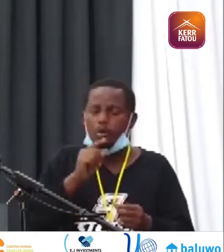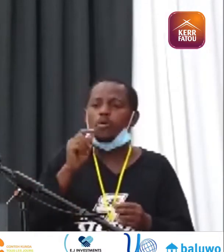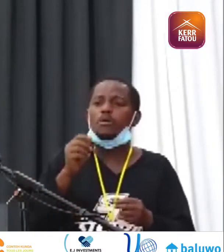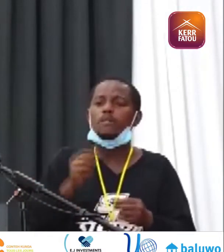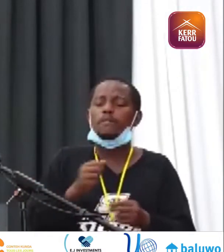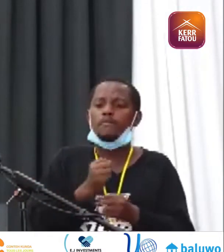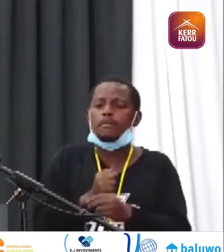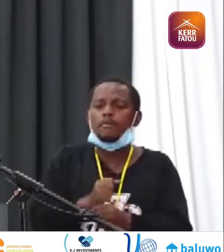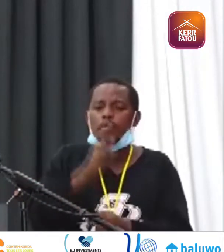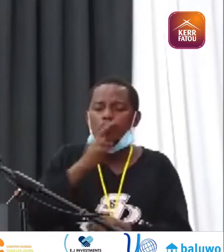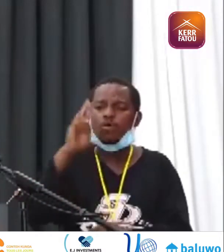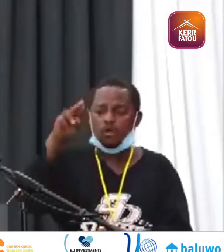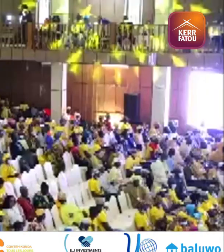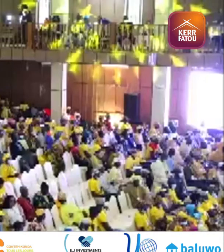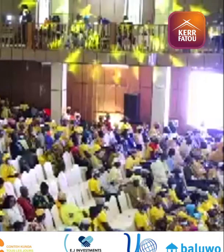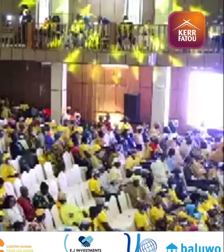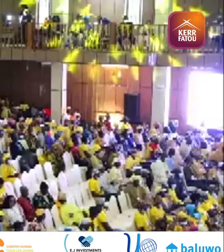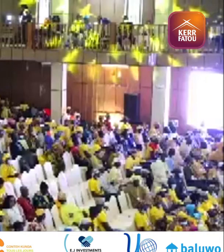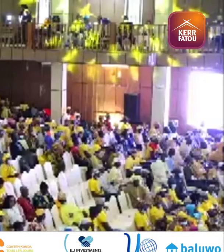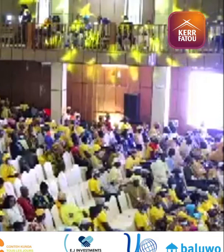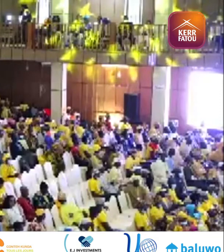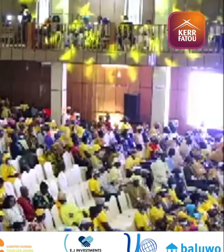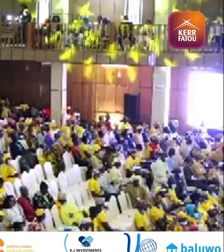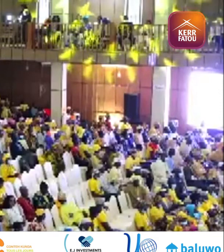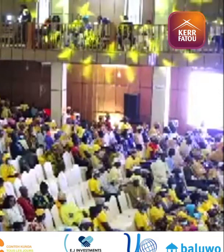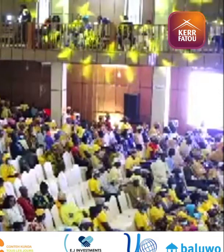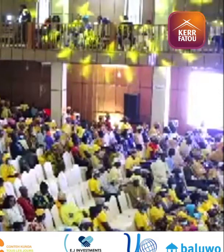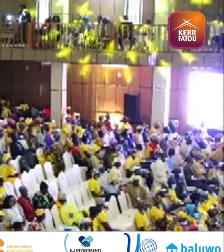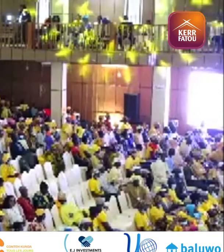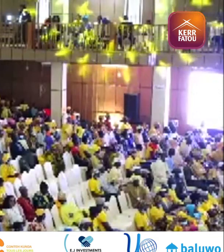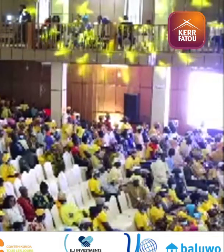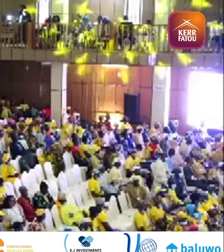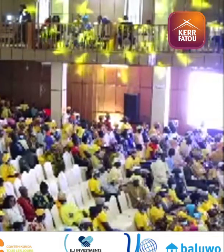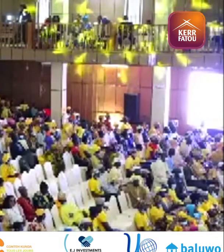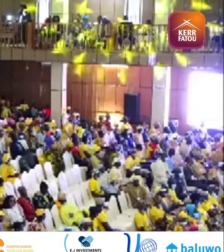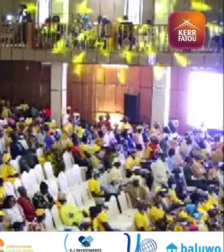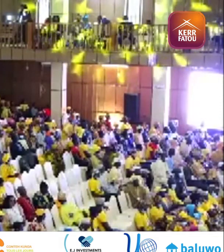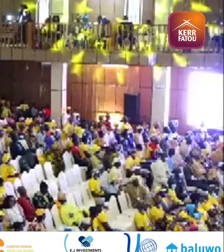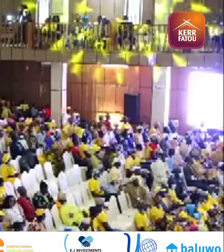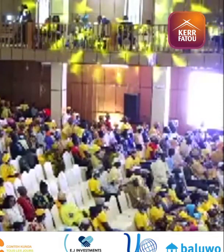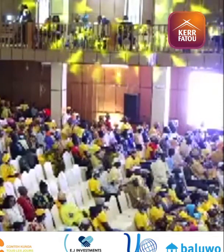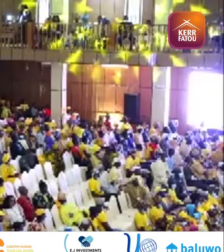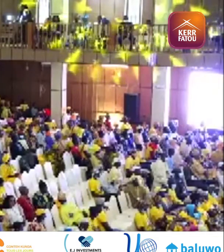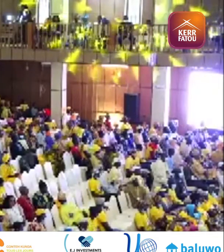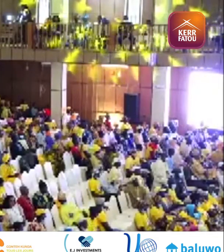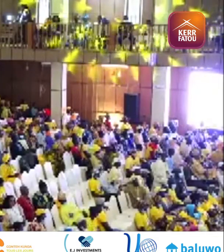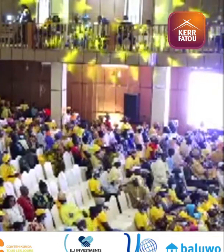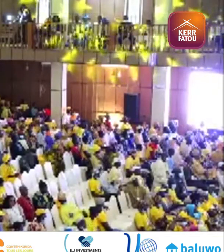who we did the program, but who destroyed the program.